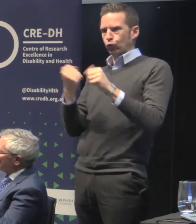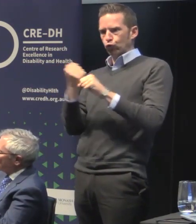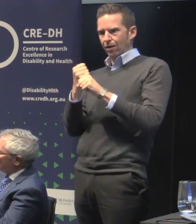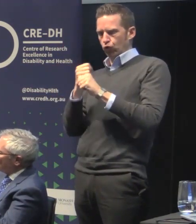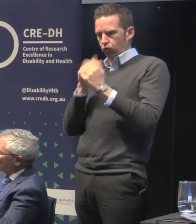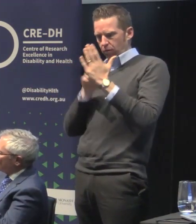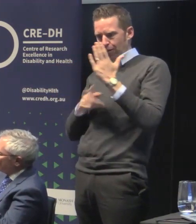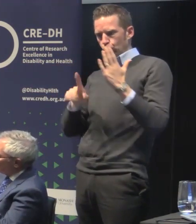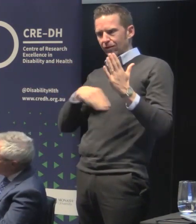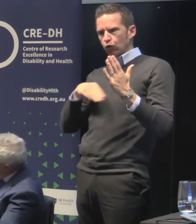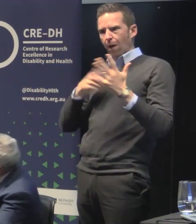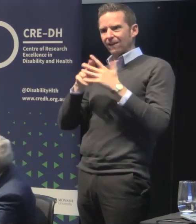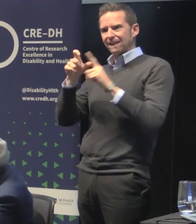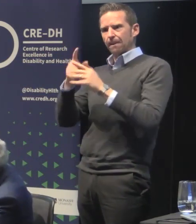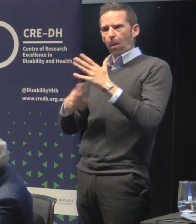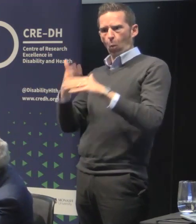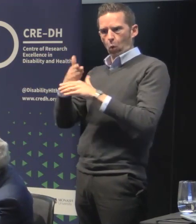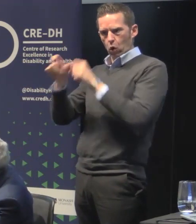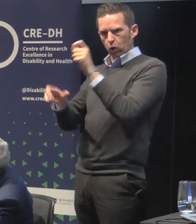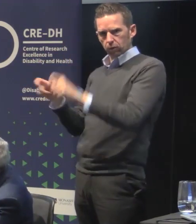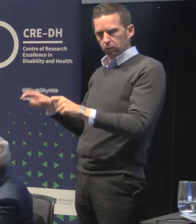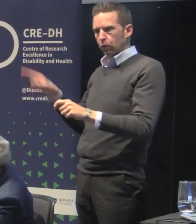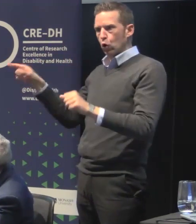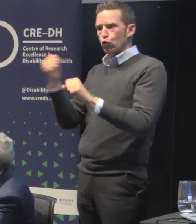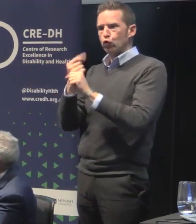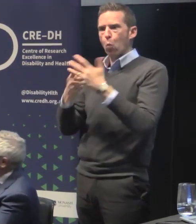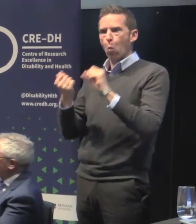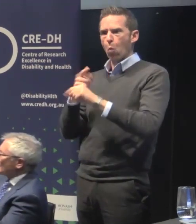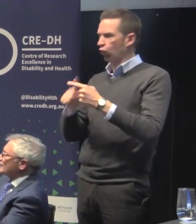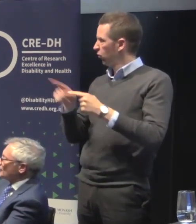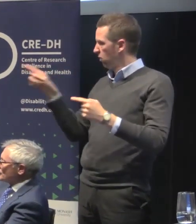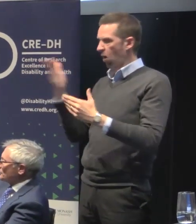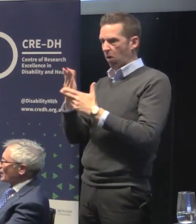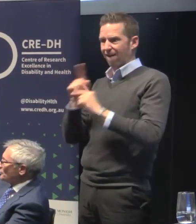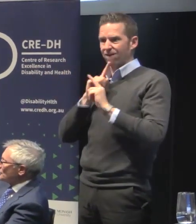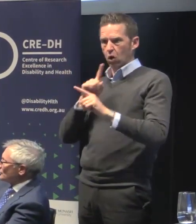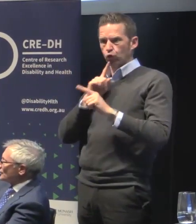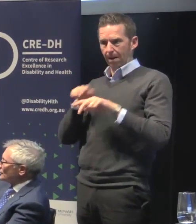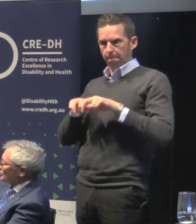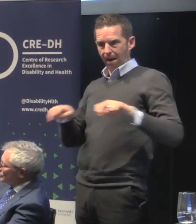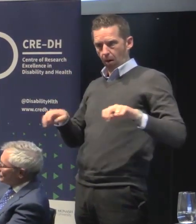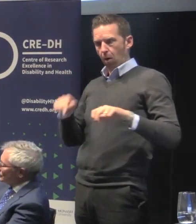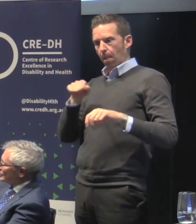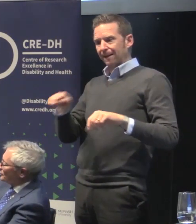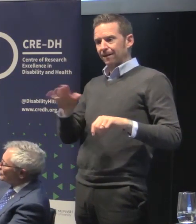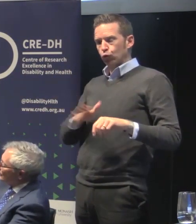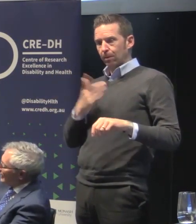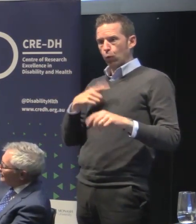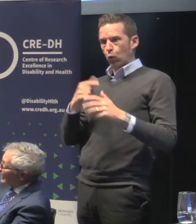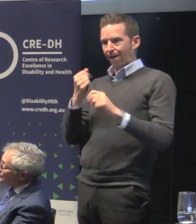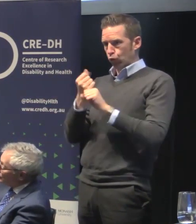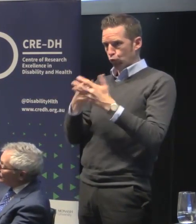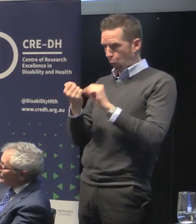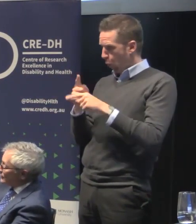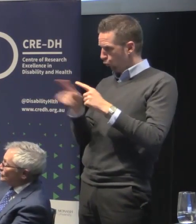of disability, which was actually on the advisory panel. The advisory panel was interesting because we had George and we also